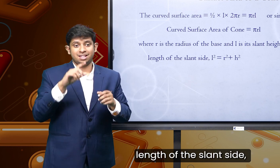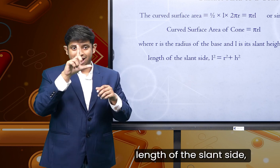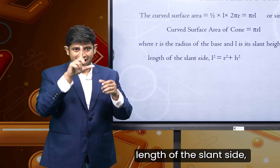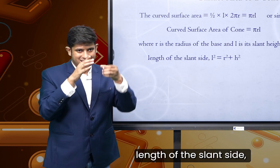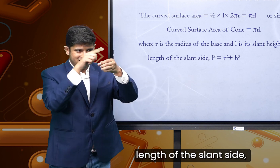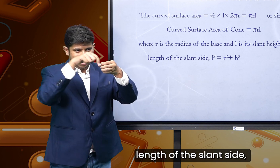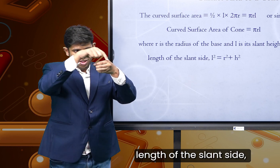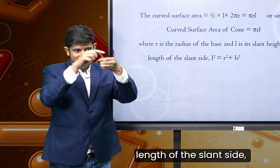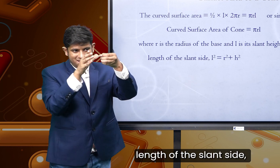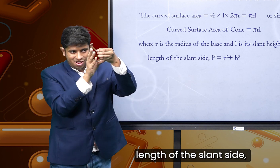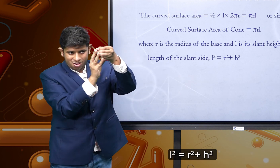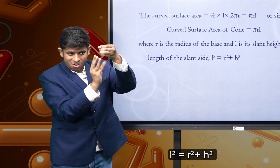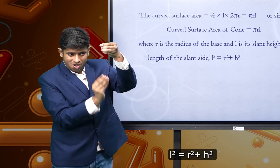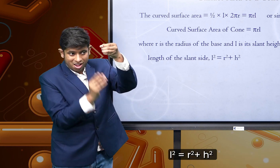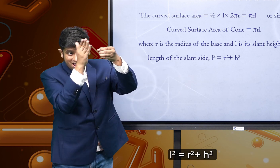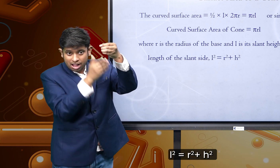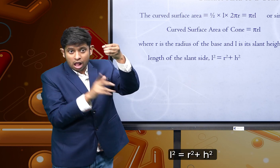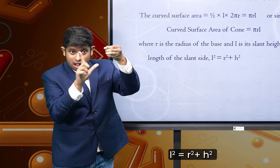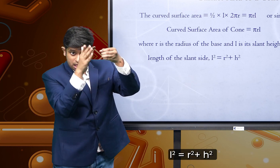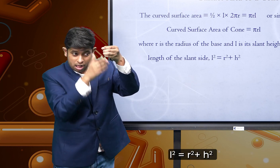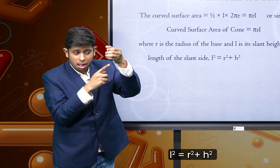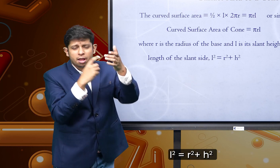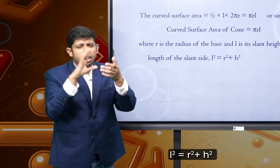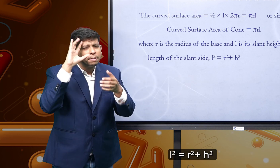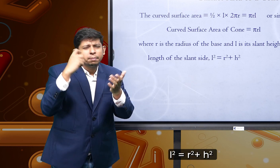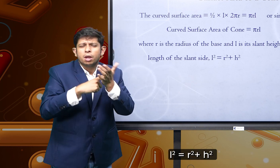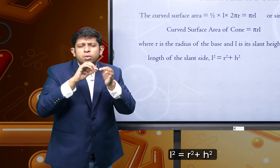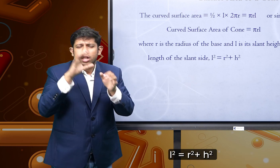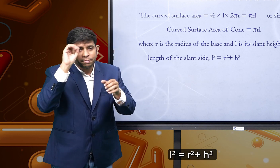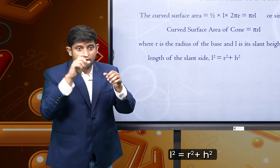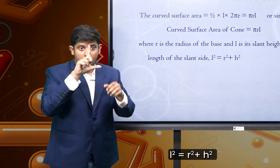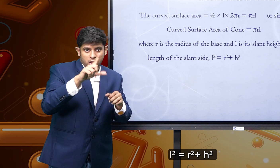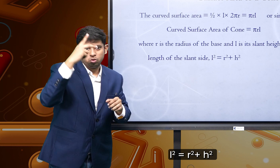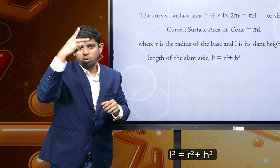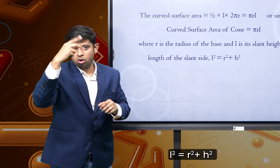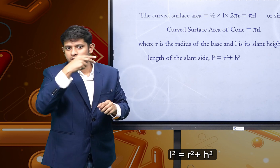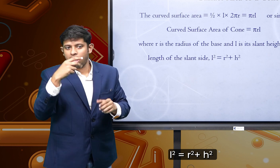length of the slant side is equal to L square is equal to r square plus h square.